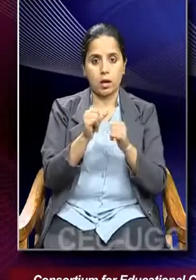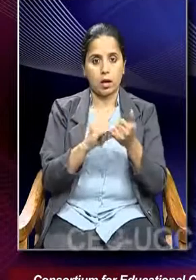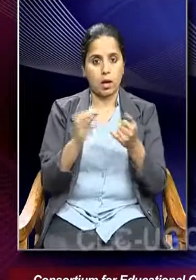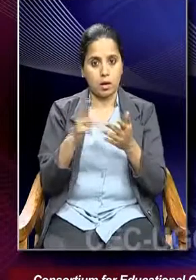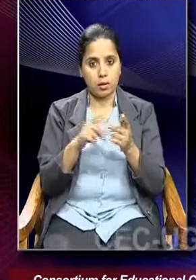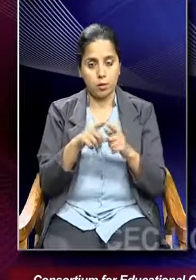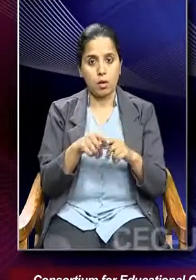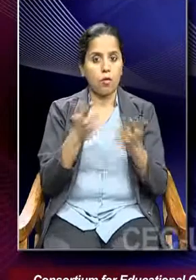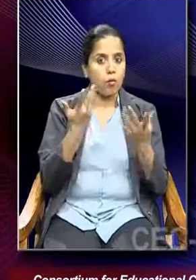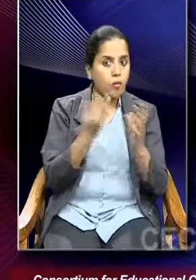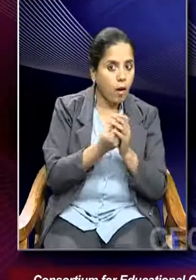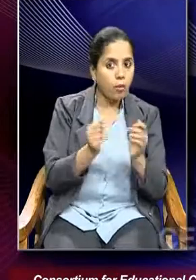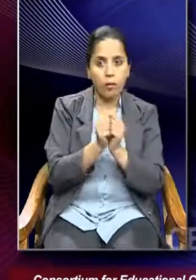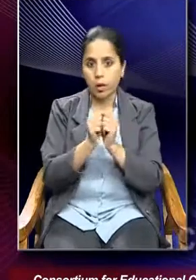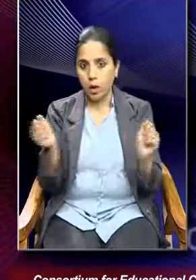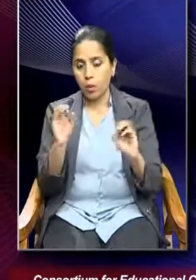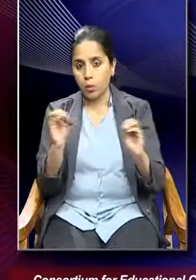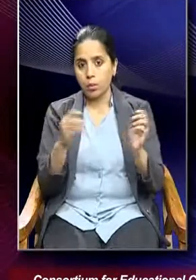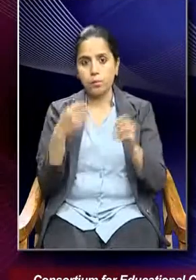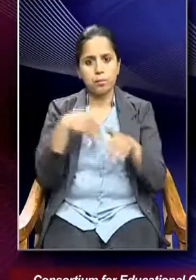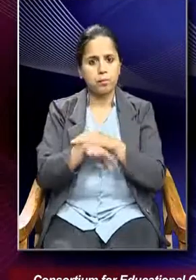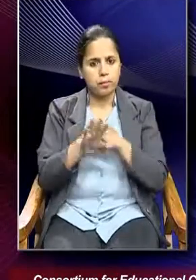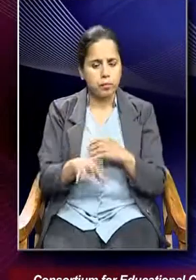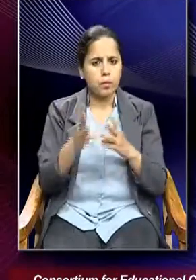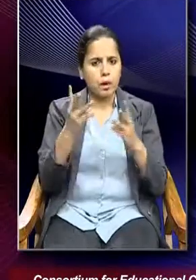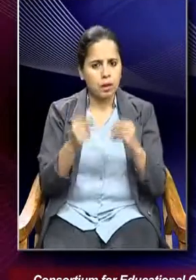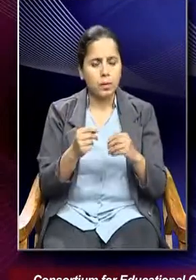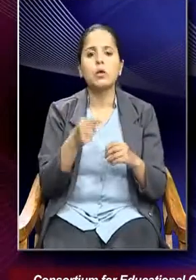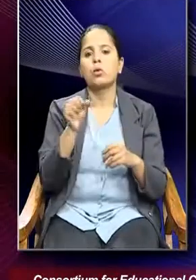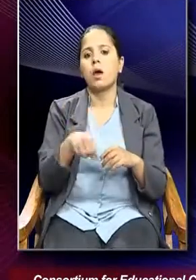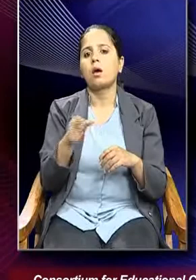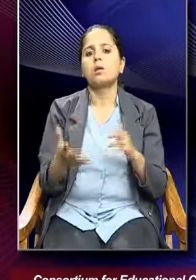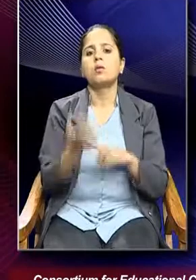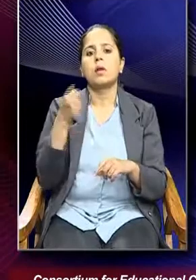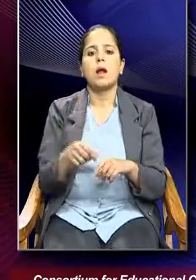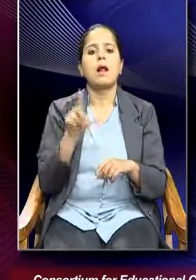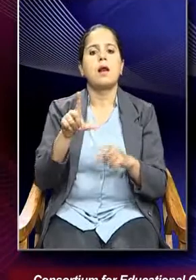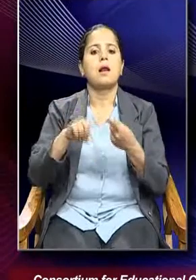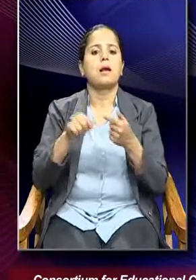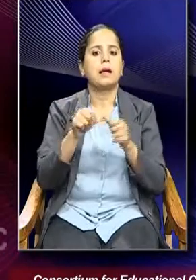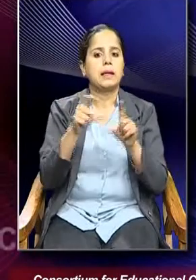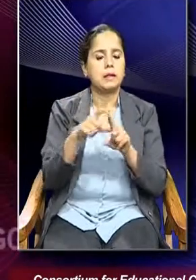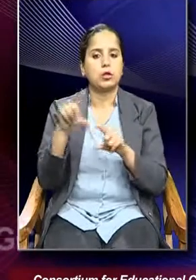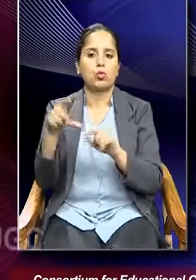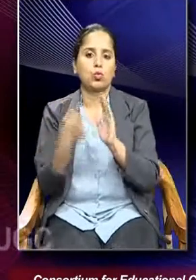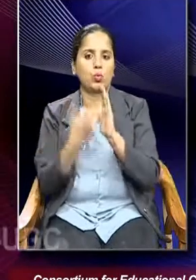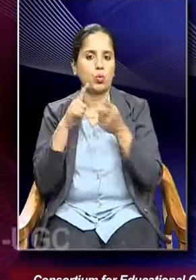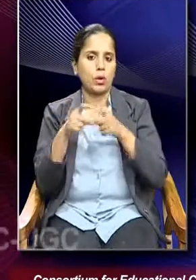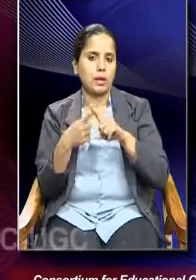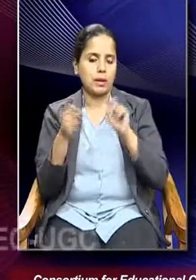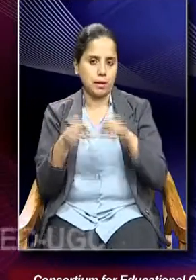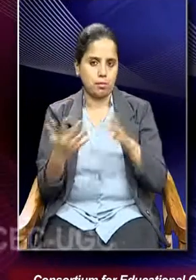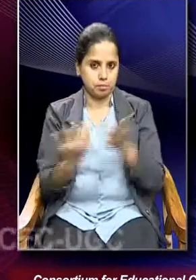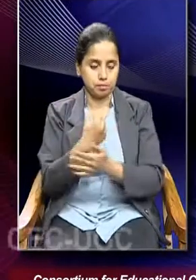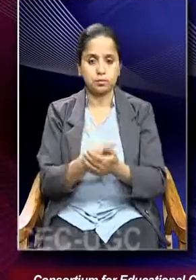and with a lesser amount of lead in it, then you will earn credits, lead credits. They were called as lead credits. No